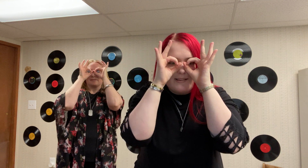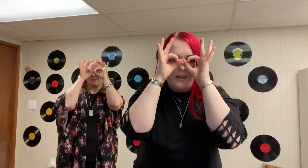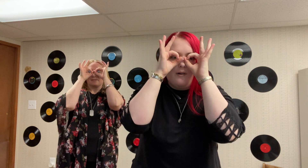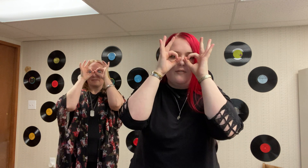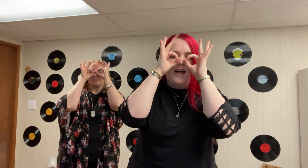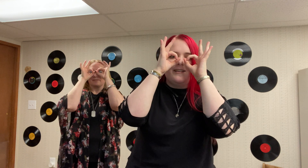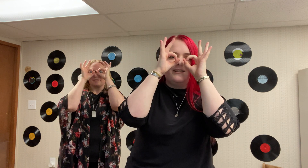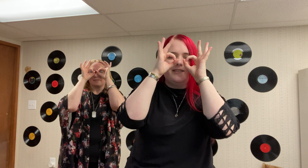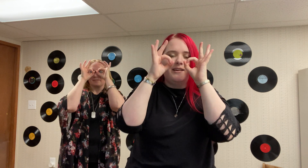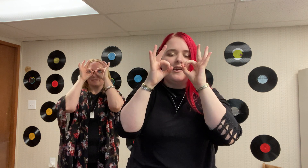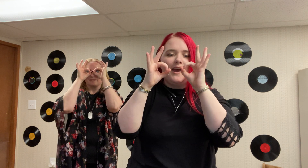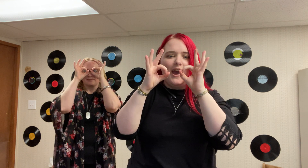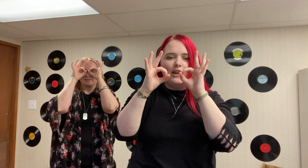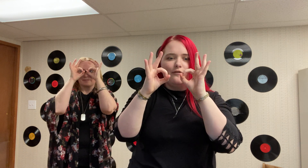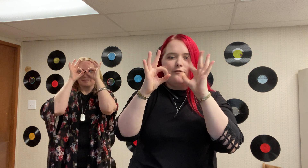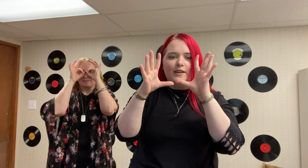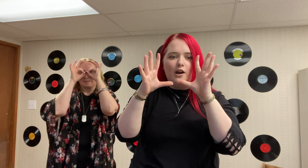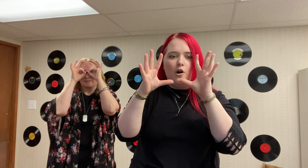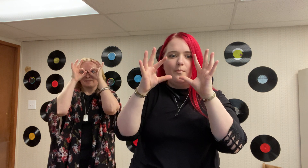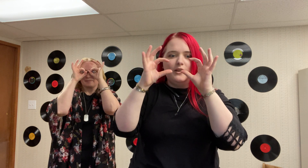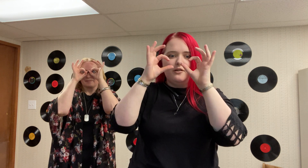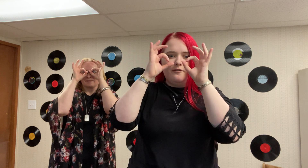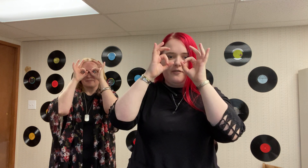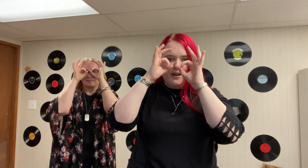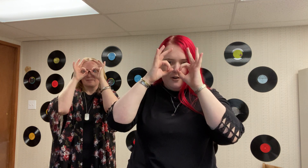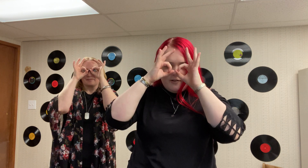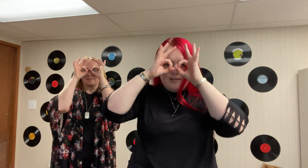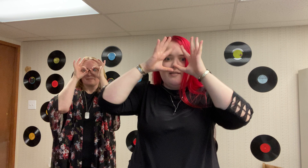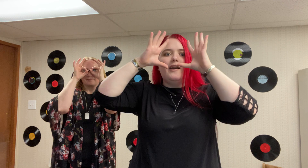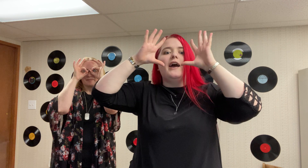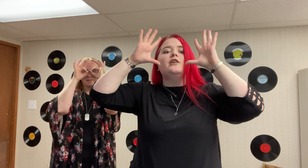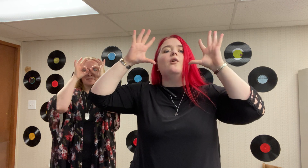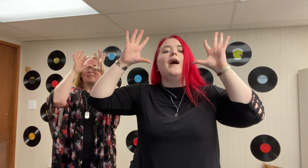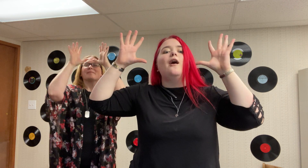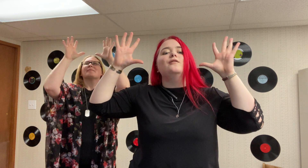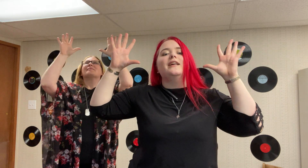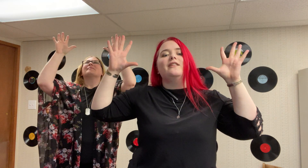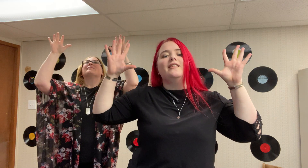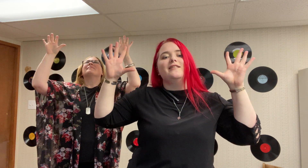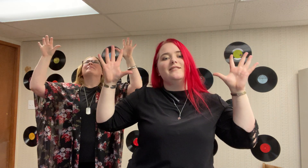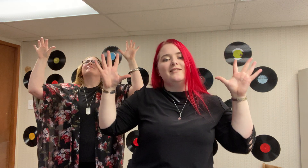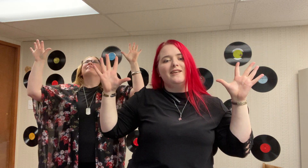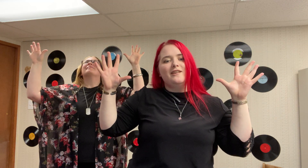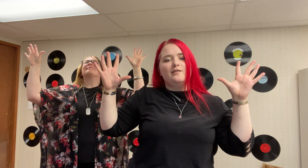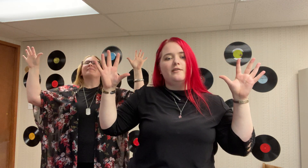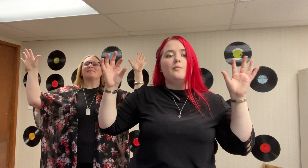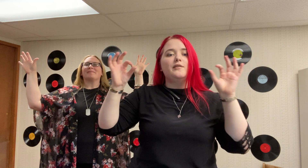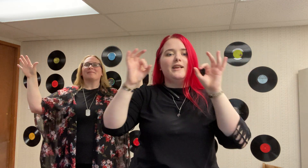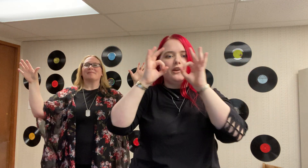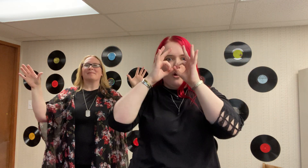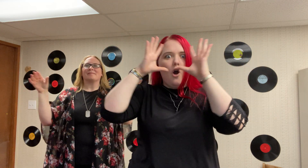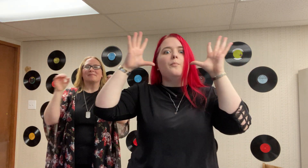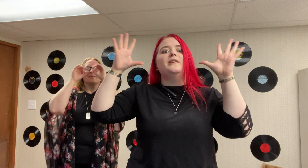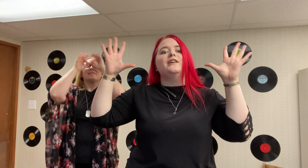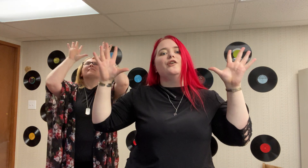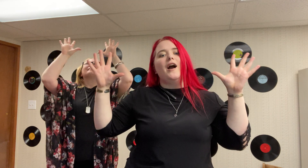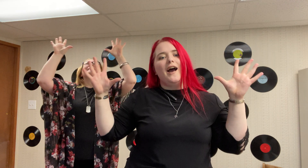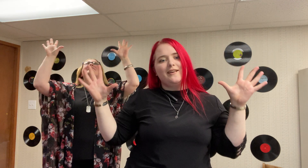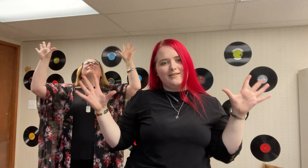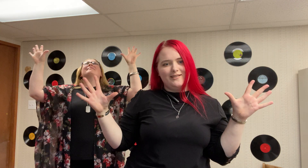you have glasses, and you flick open your fingers and go out like this. So it's almost like you're opening your eyes.